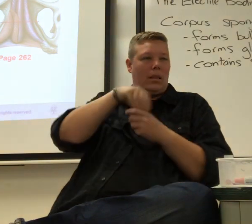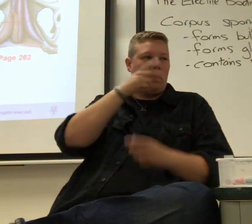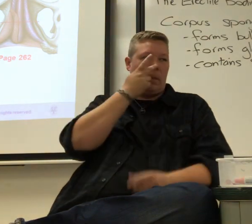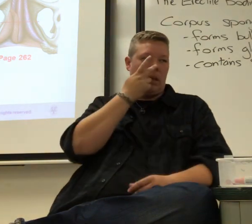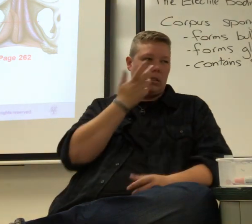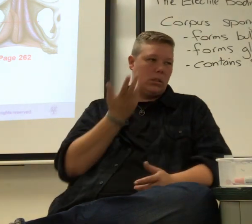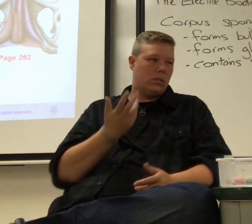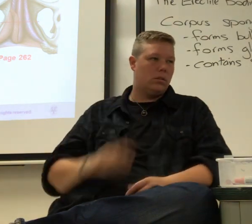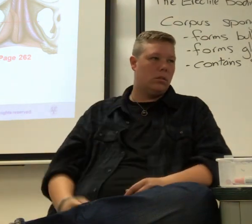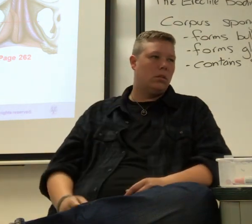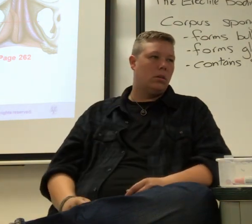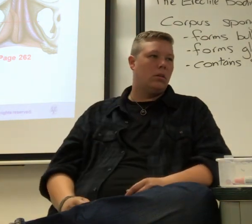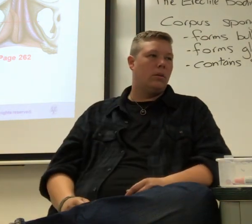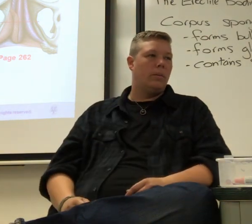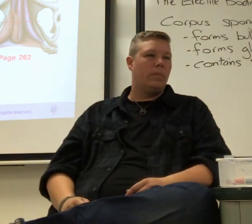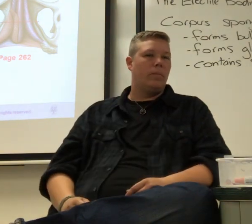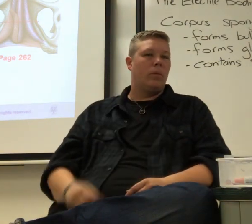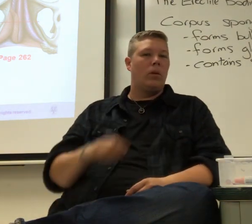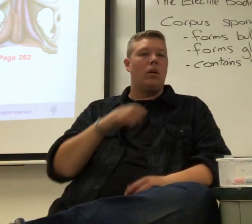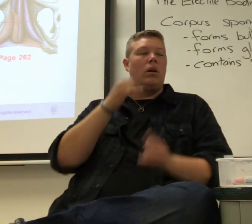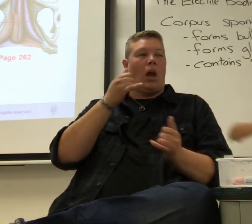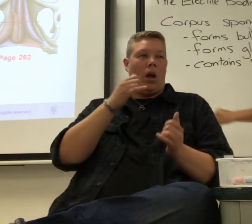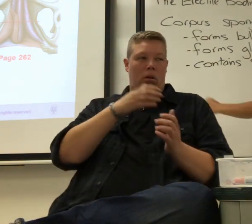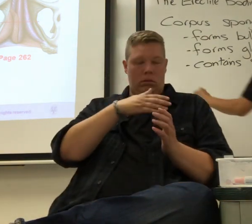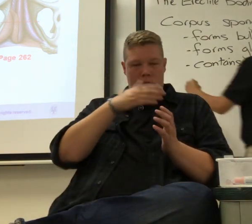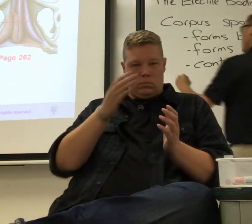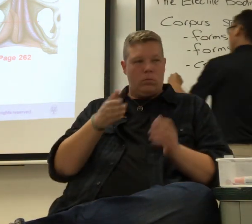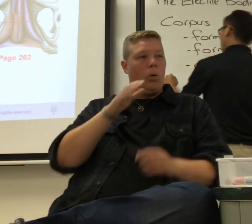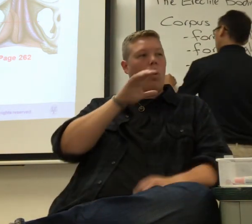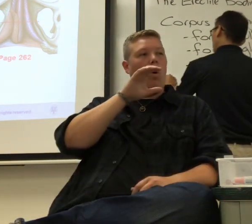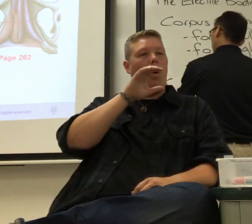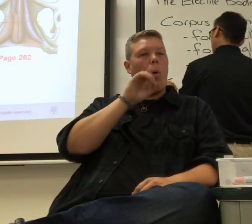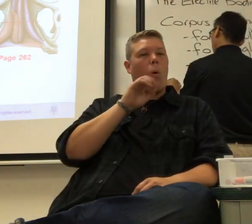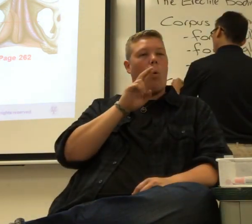on to corpus cavernosum.